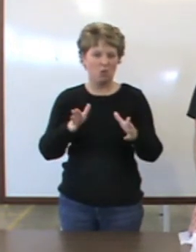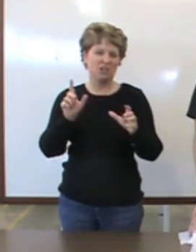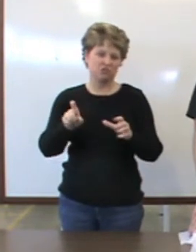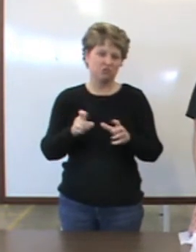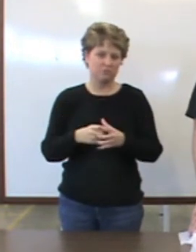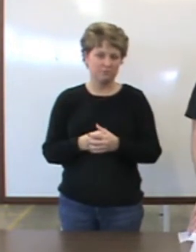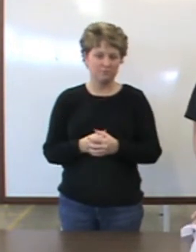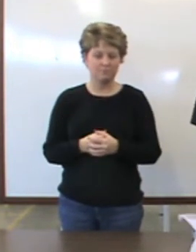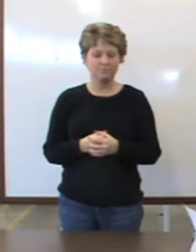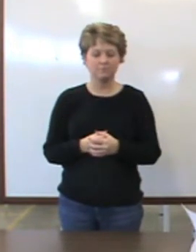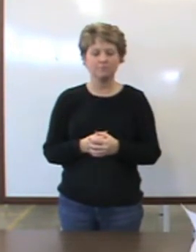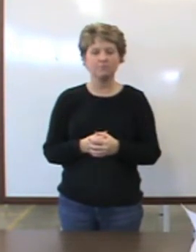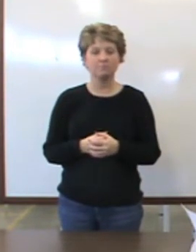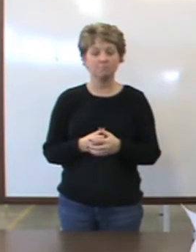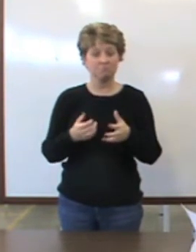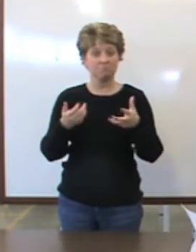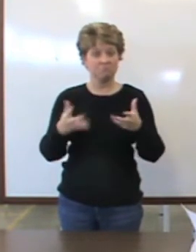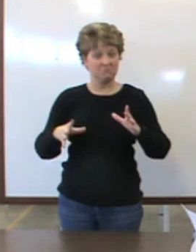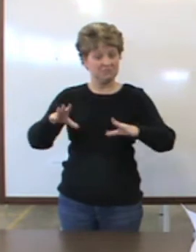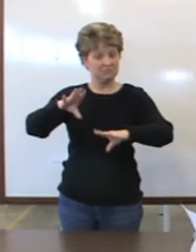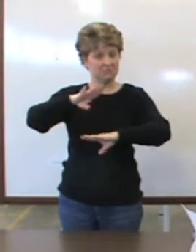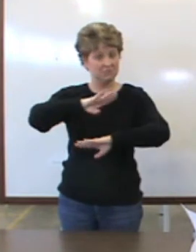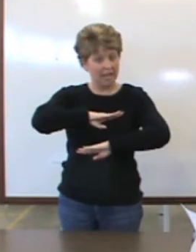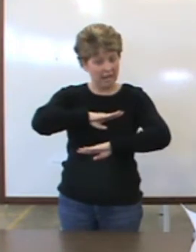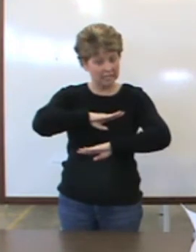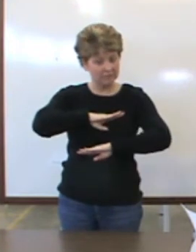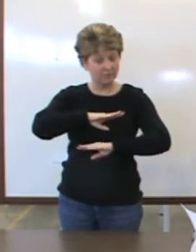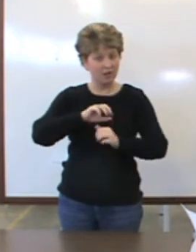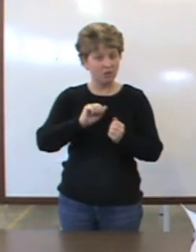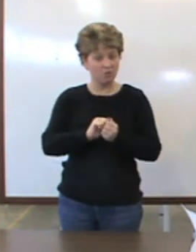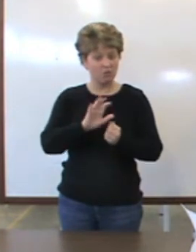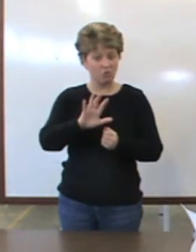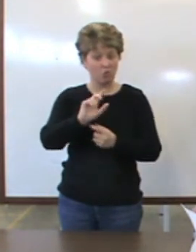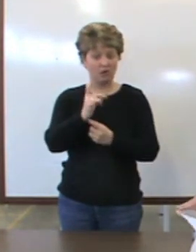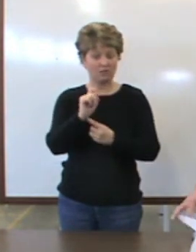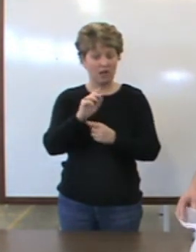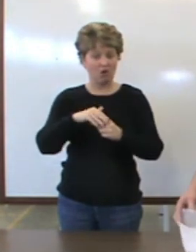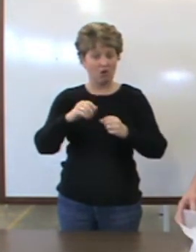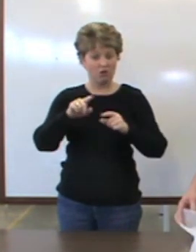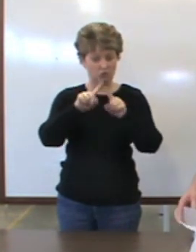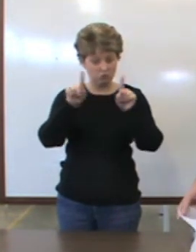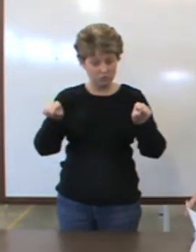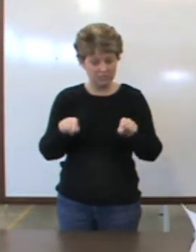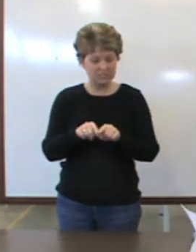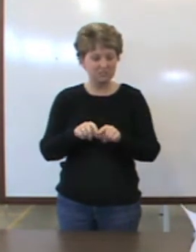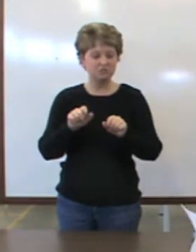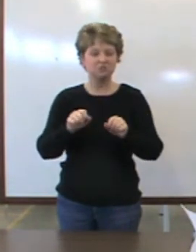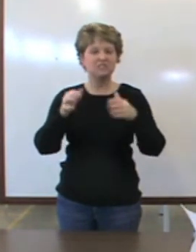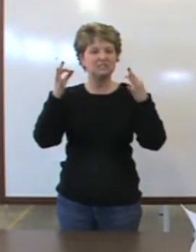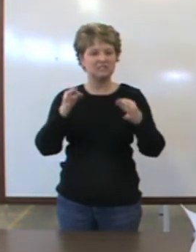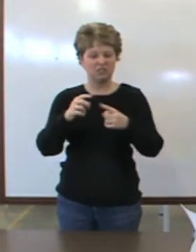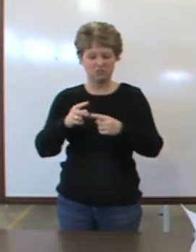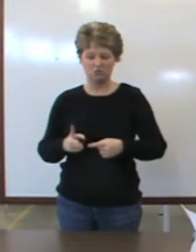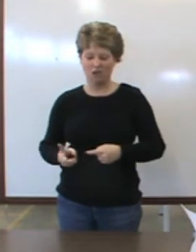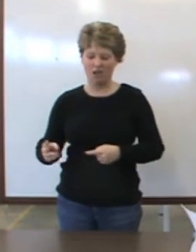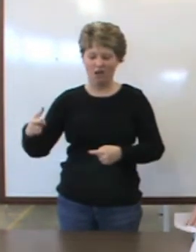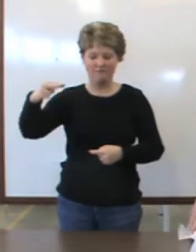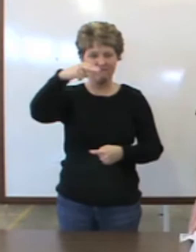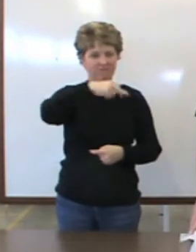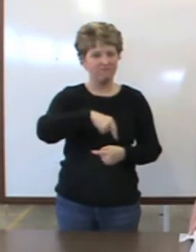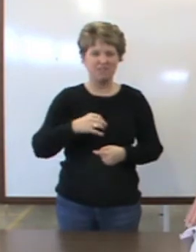should. Once you're satisfied with how tight you have your screen, you can cut this excess off if you